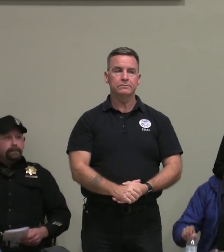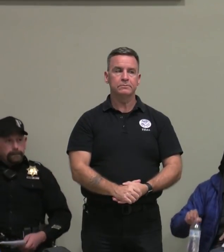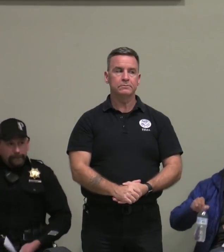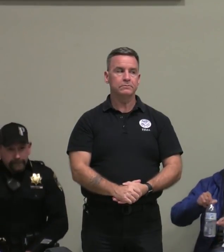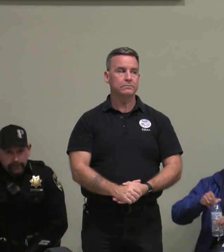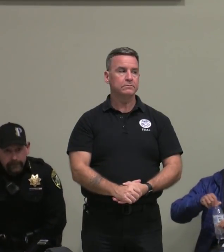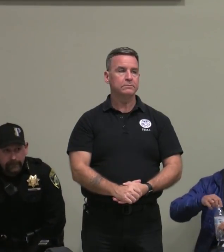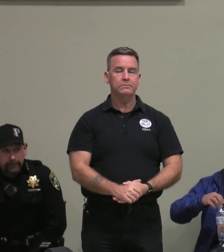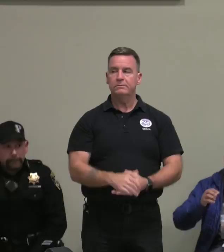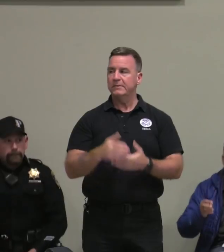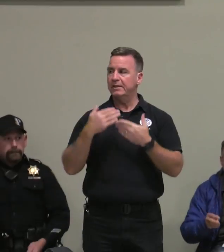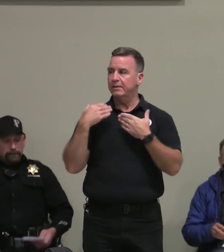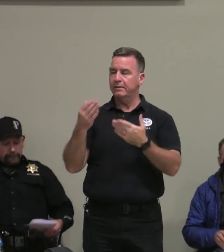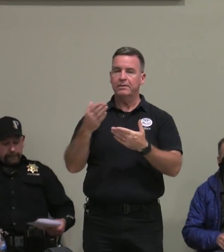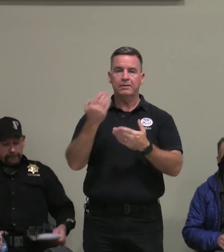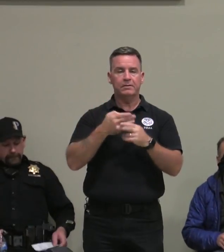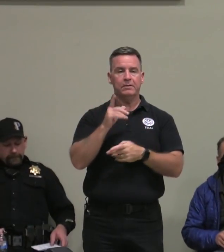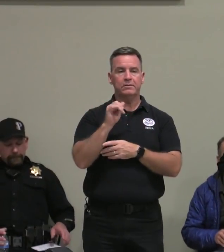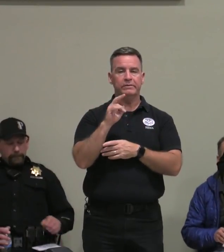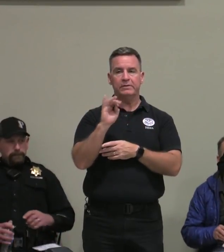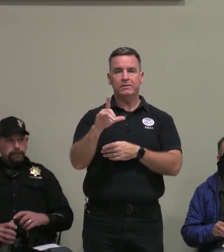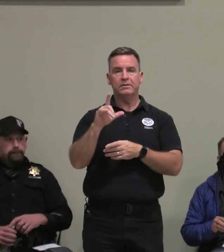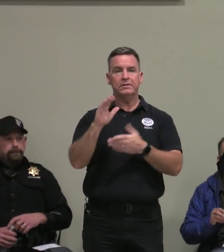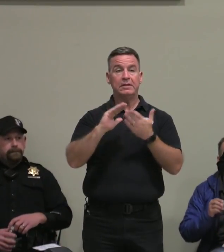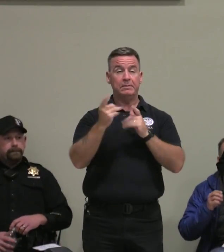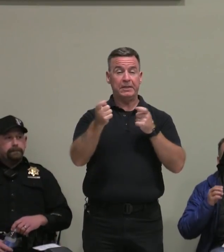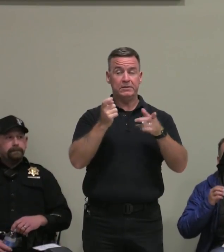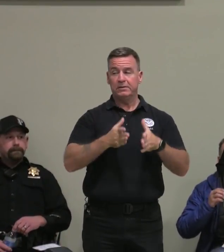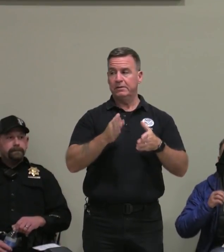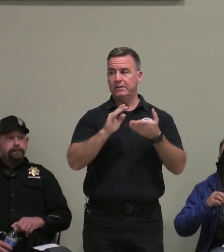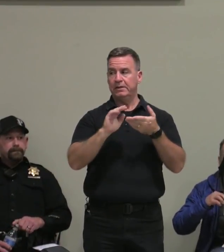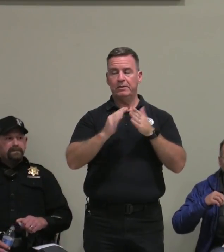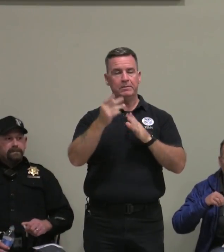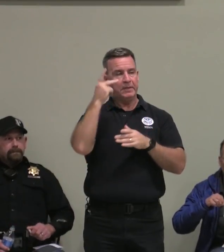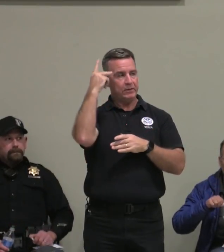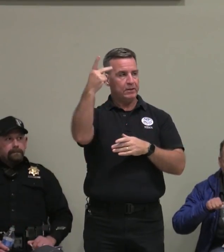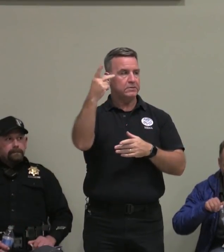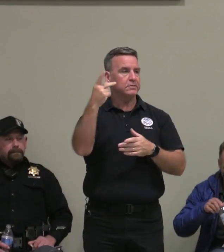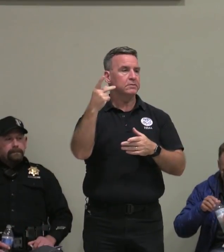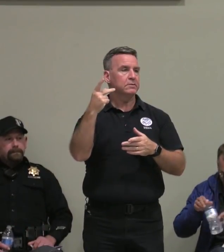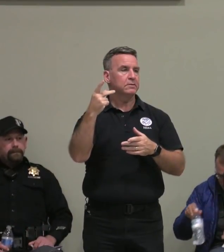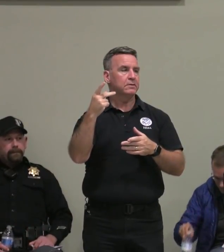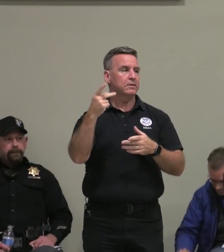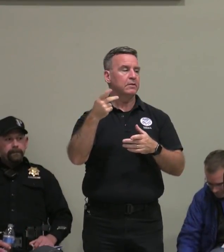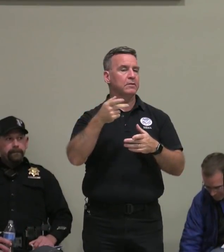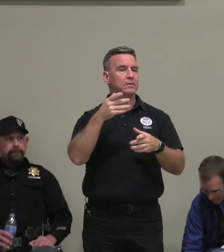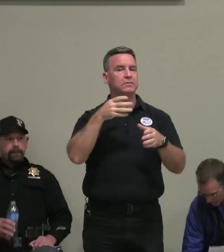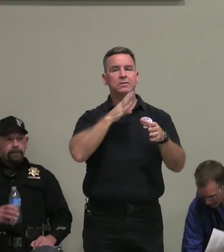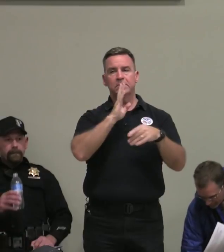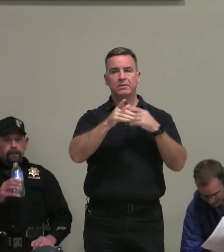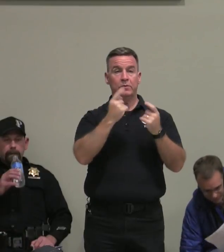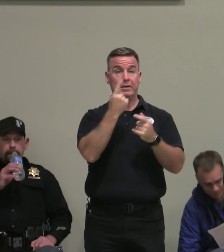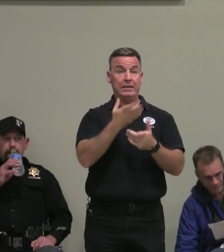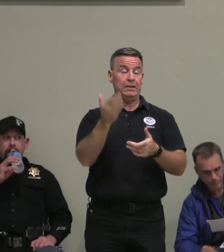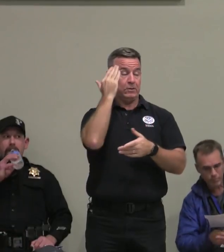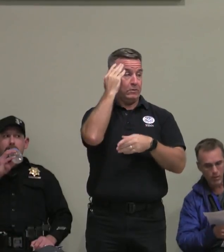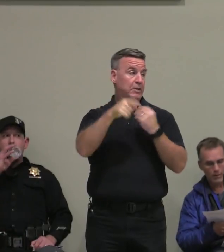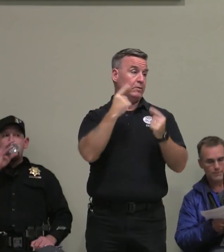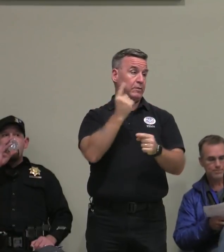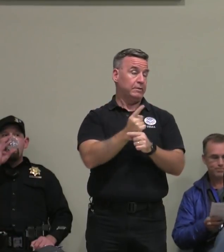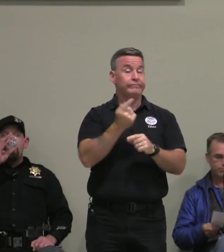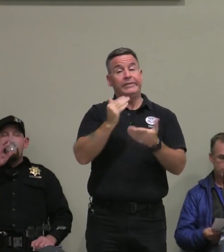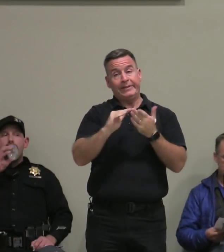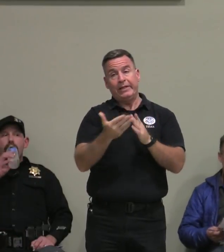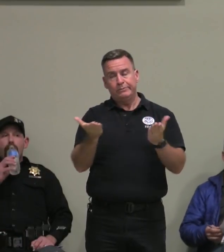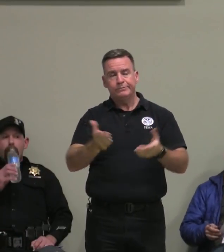Thank you. My name is Lauren Gill. I'm the town manager for the town of Paradise. So I will be speaking about the one thing I know about, right? The